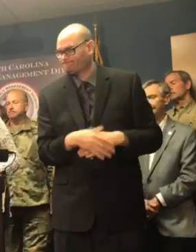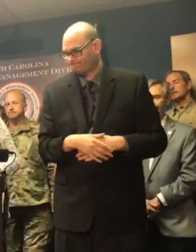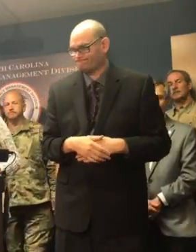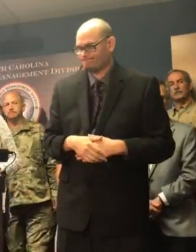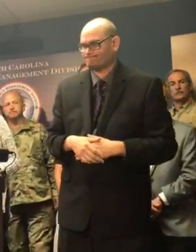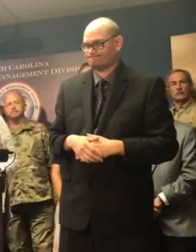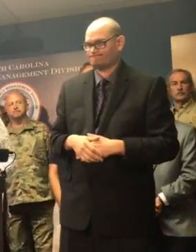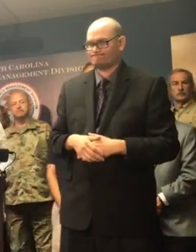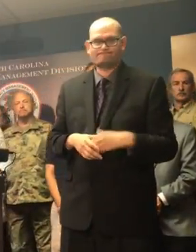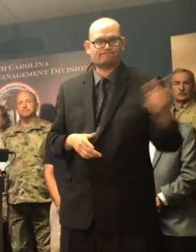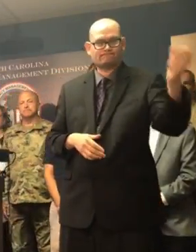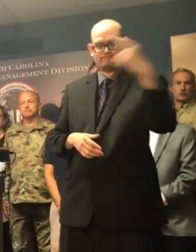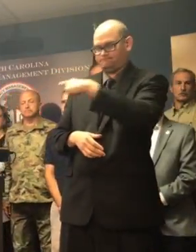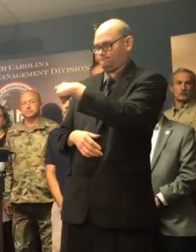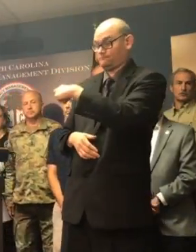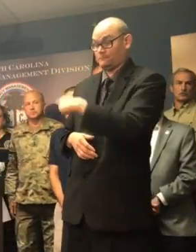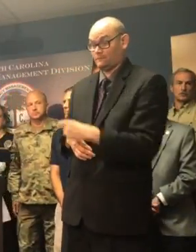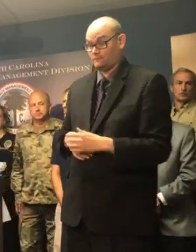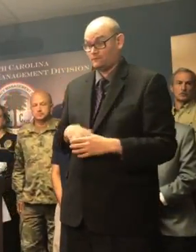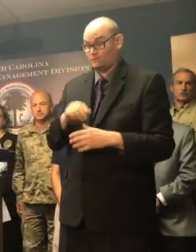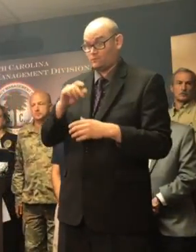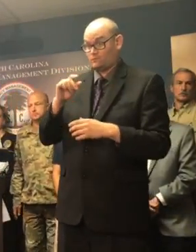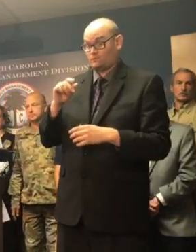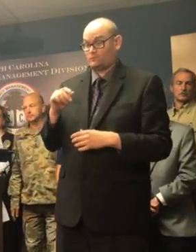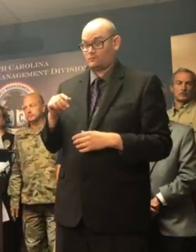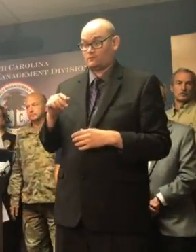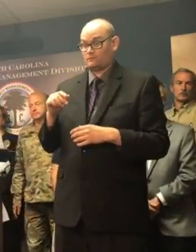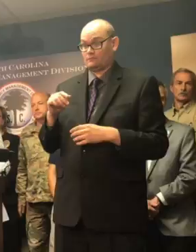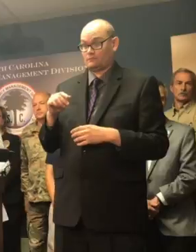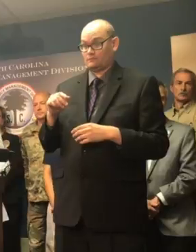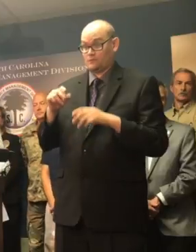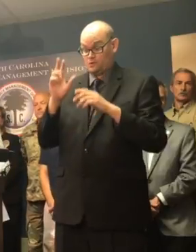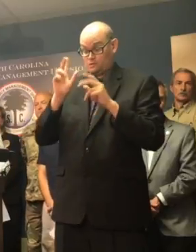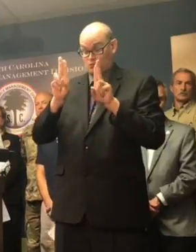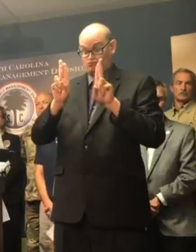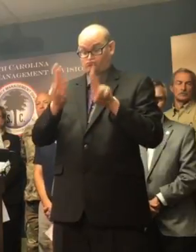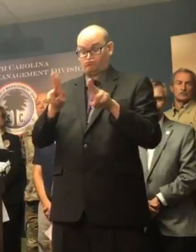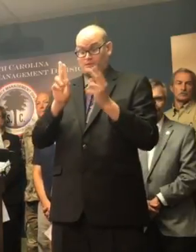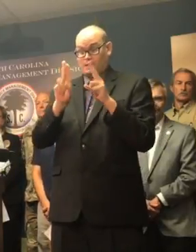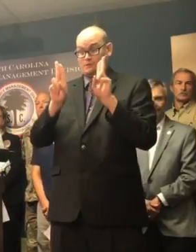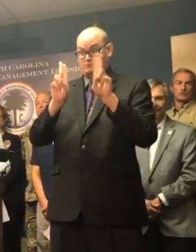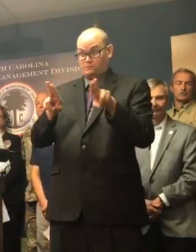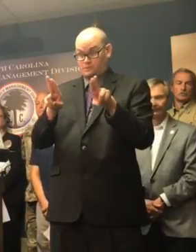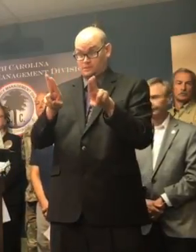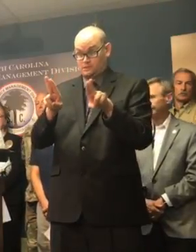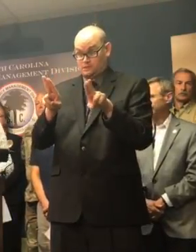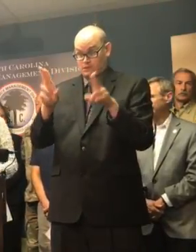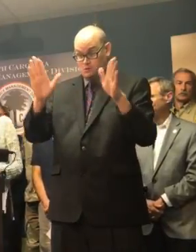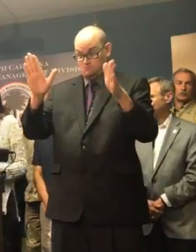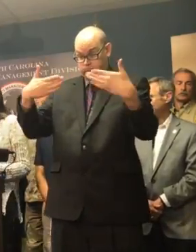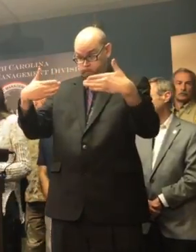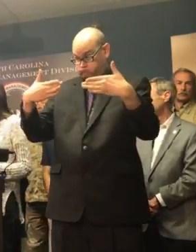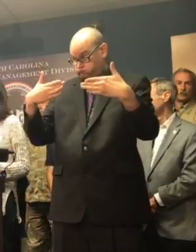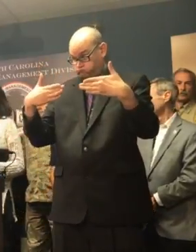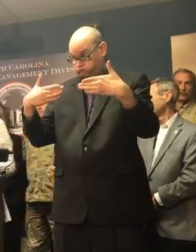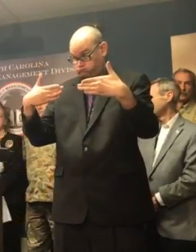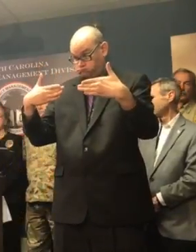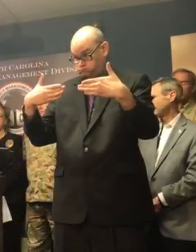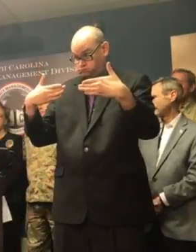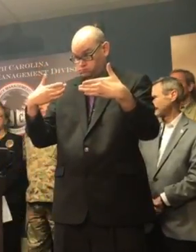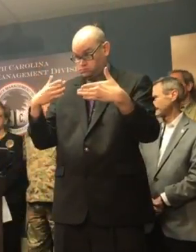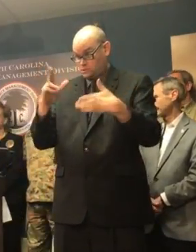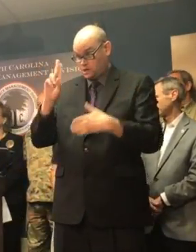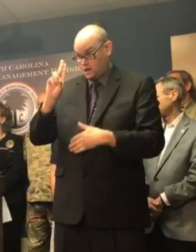Has there been discussion exactly when the roads eastbound are going to be shut down, or is that something that's left up to the local